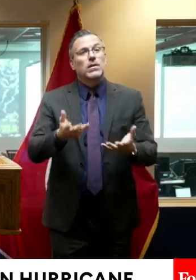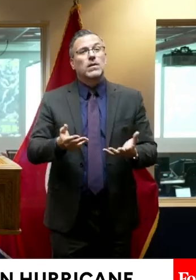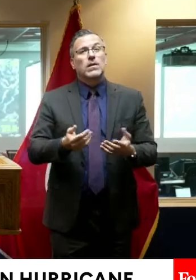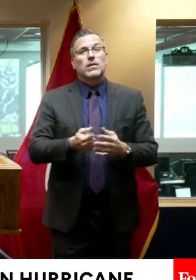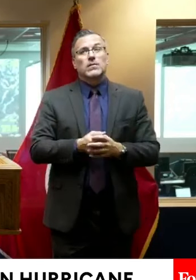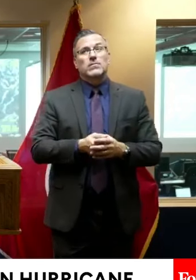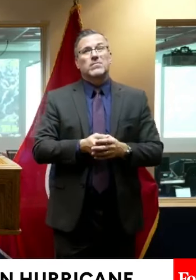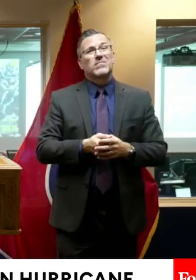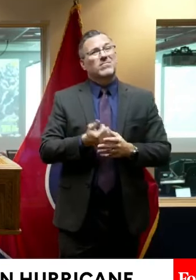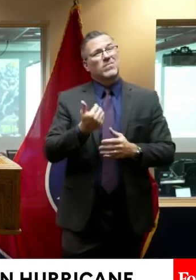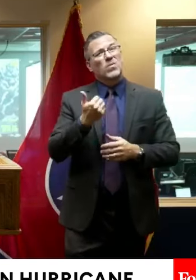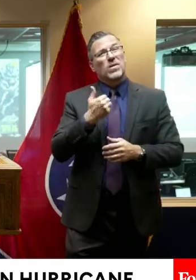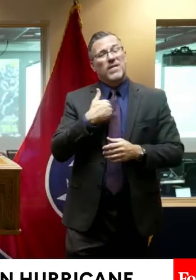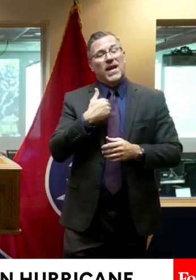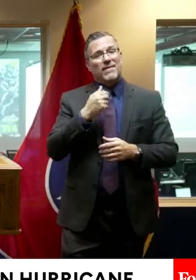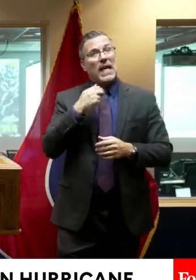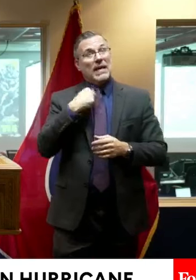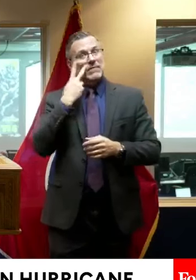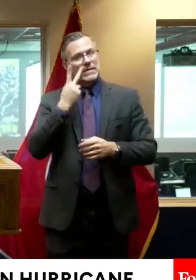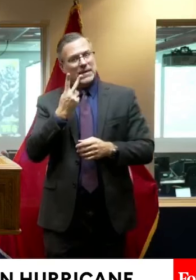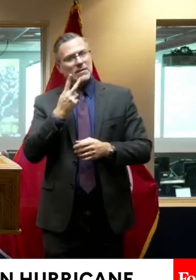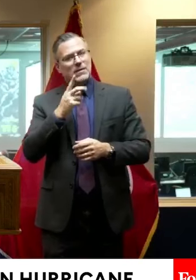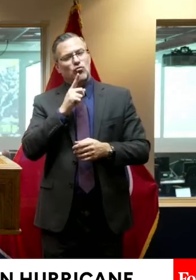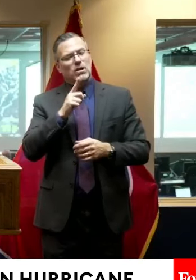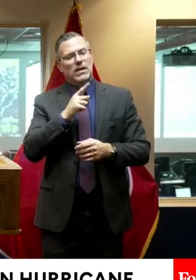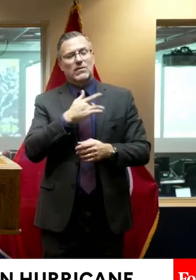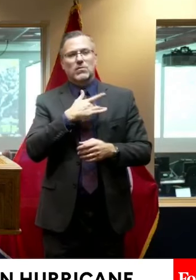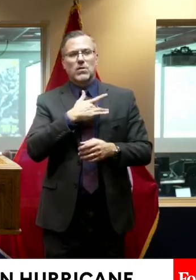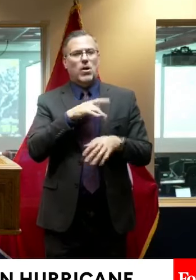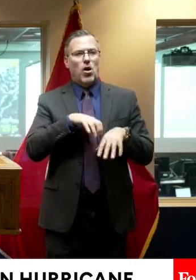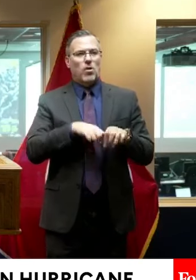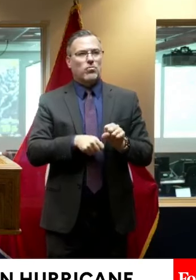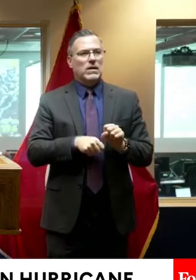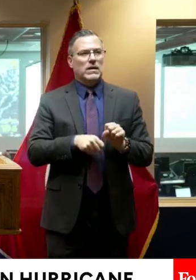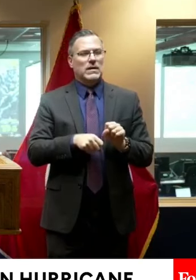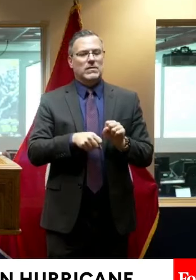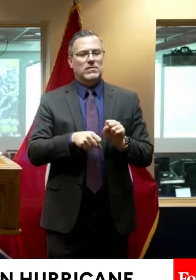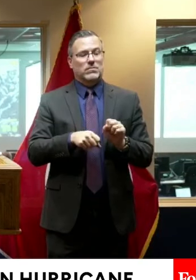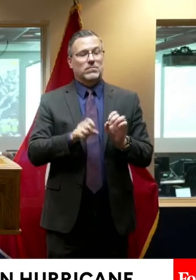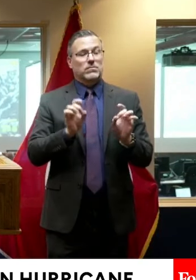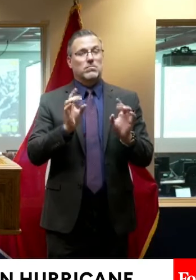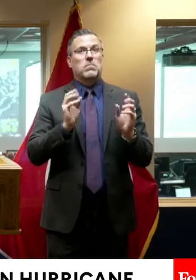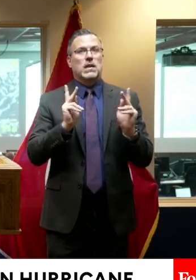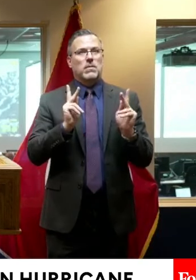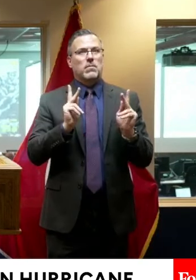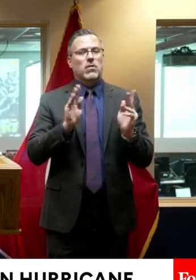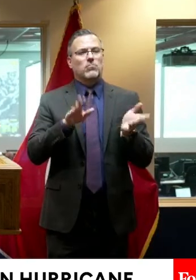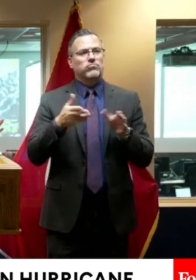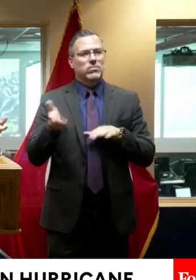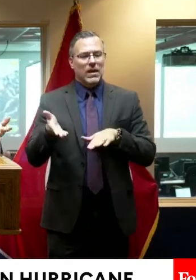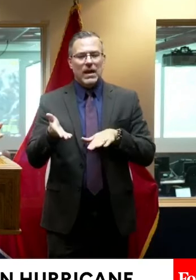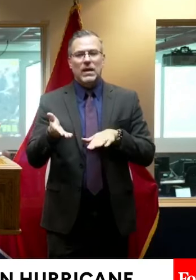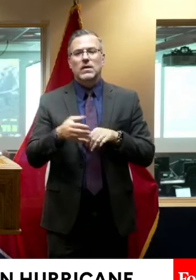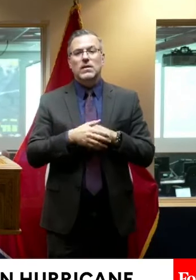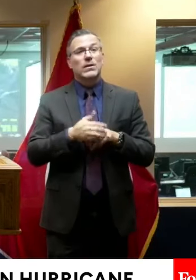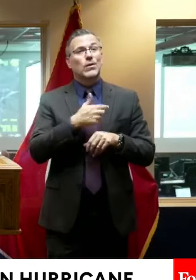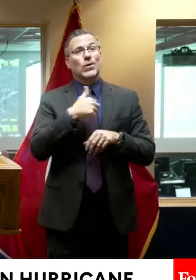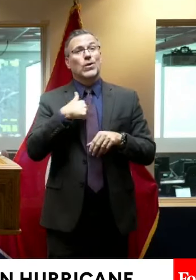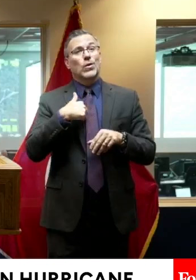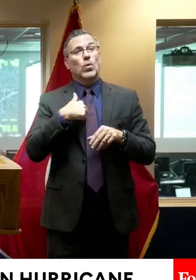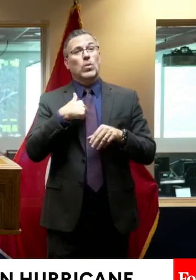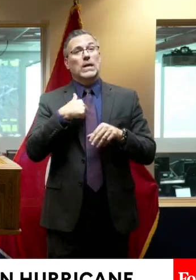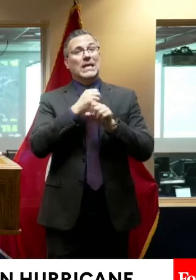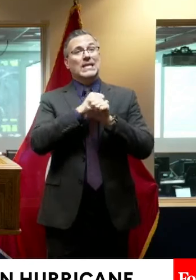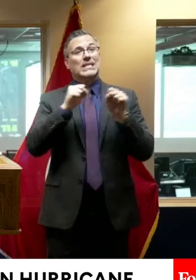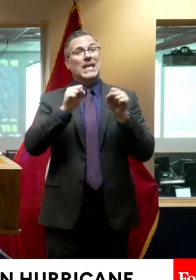we had some very tragic and heartbreaking loss of life across the state, but we rescued 62 people from the